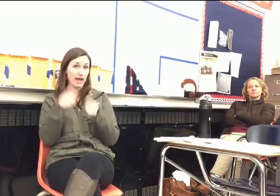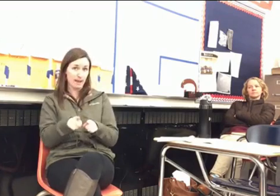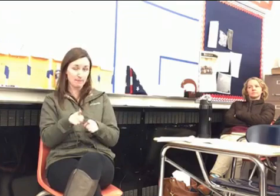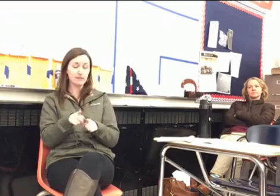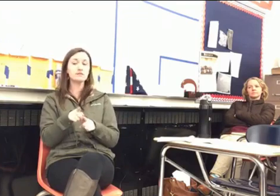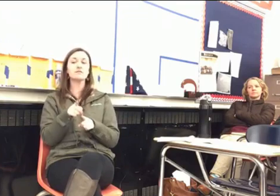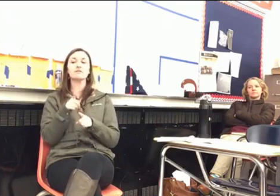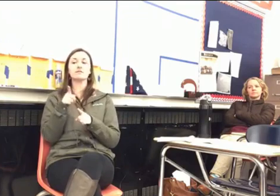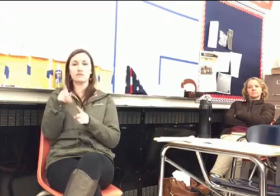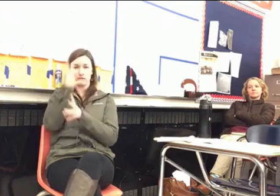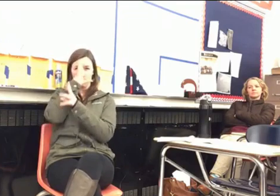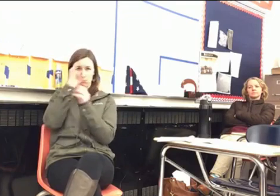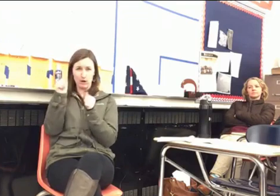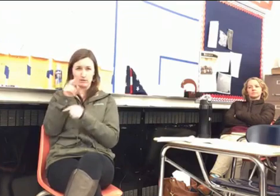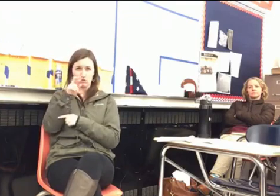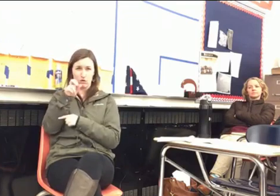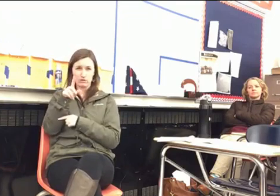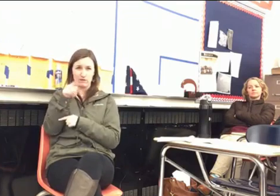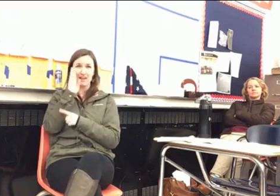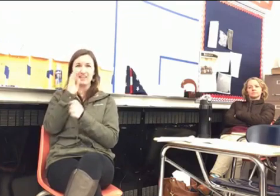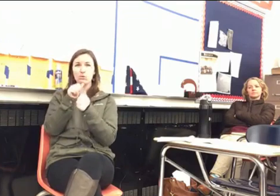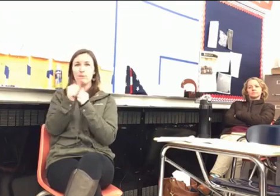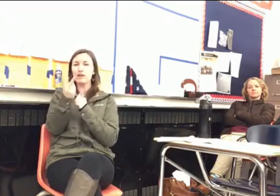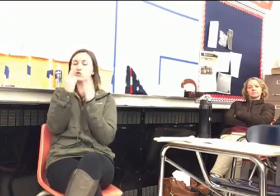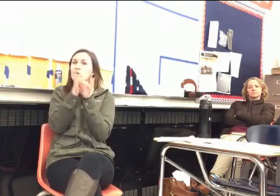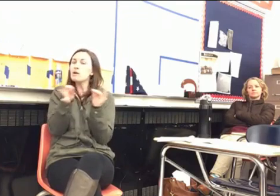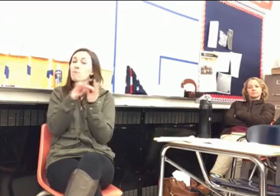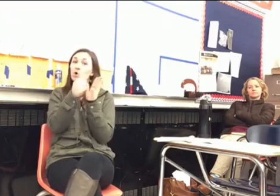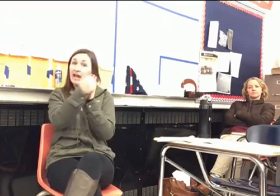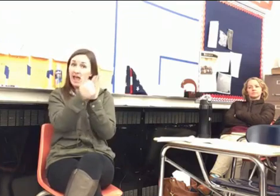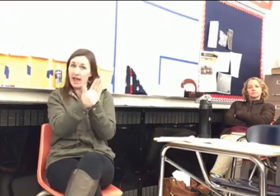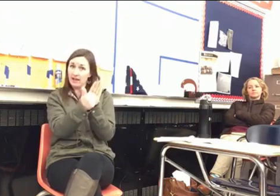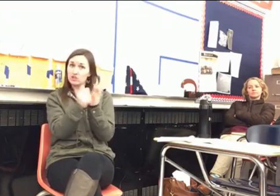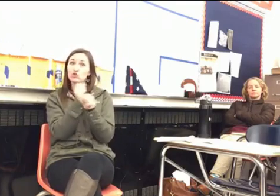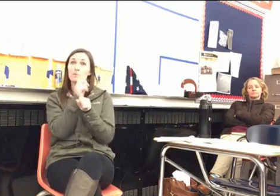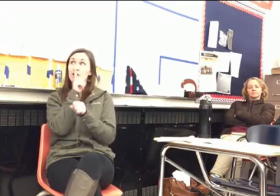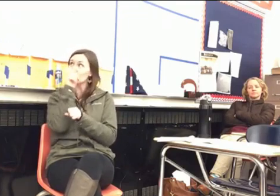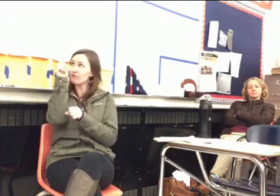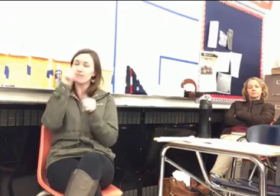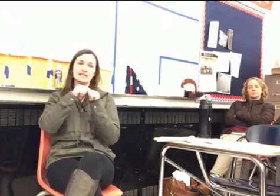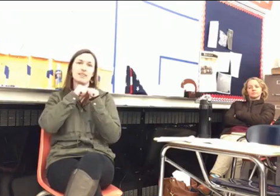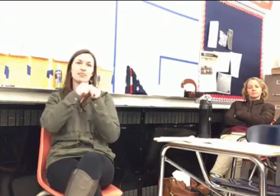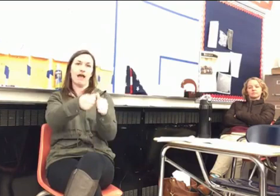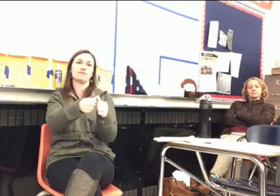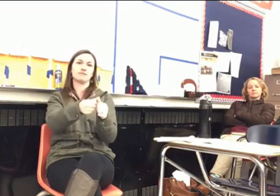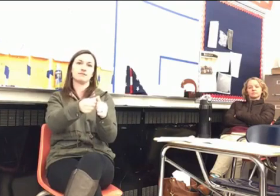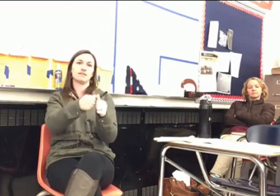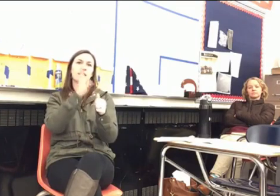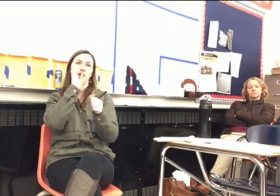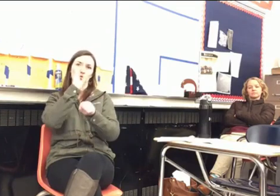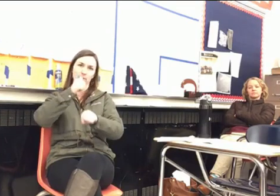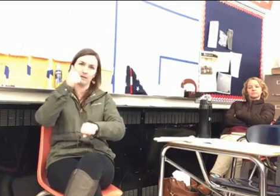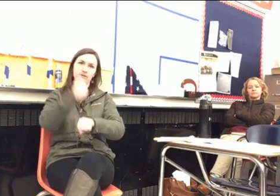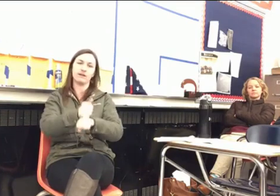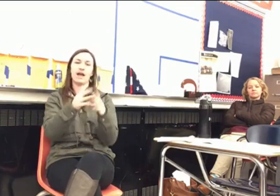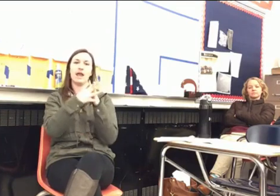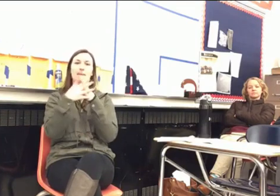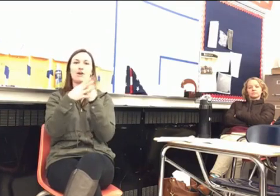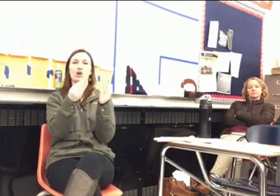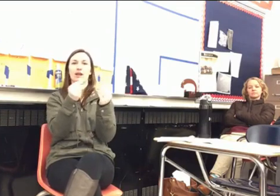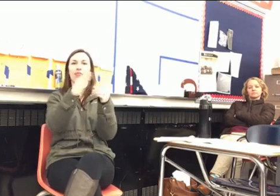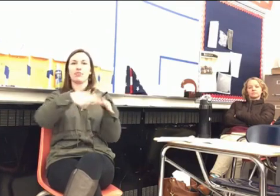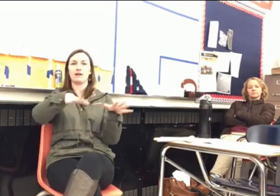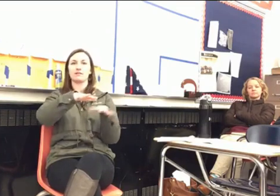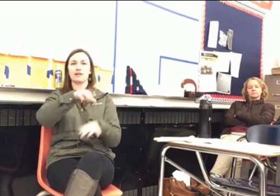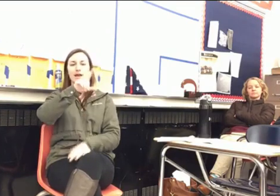two very important acts to be able to make sure that this is going to last and be an American landscape. So you need to know the